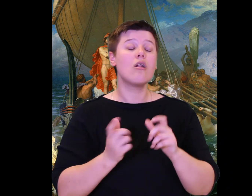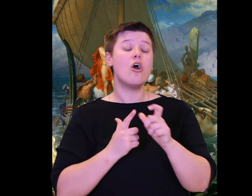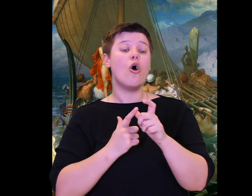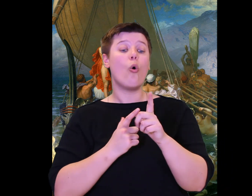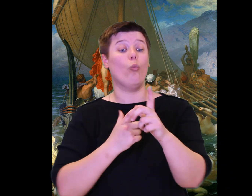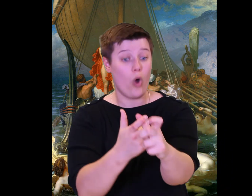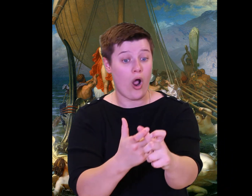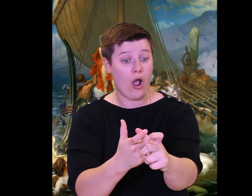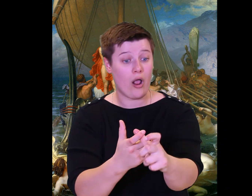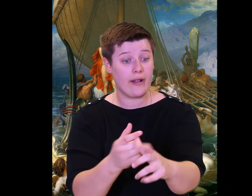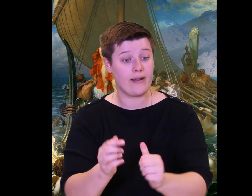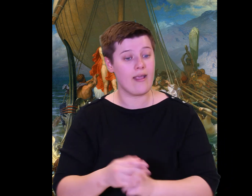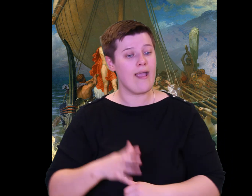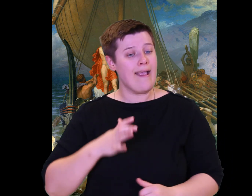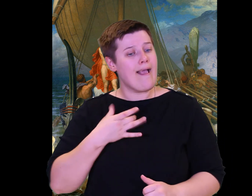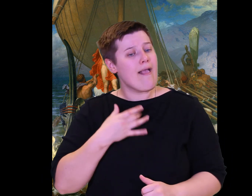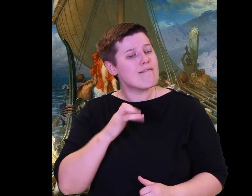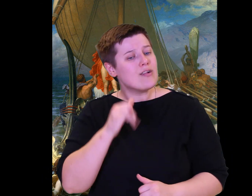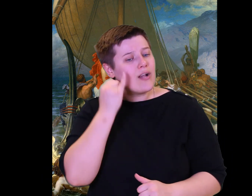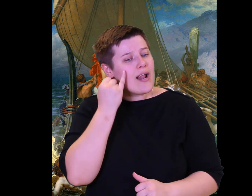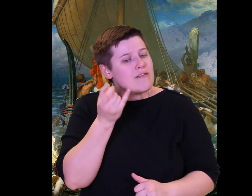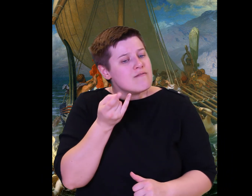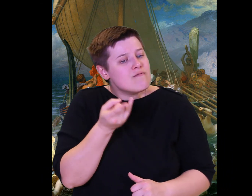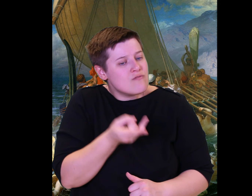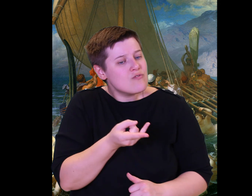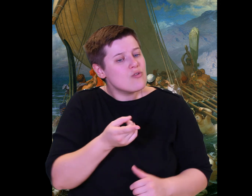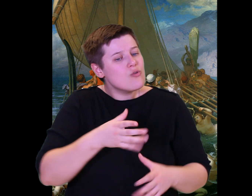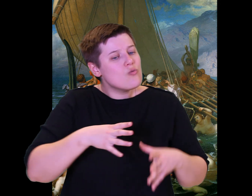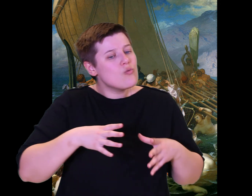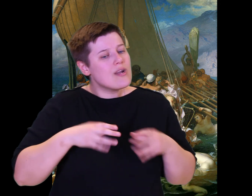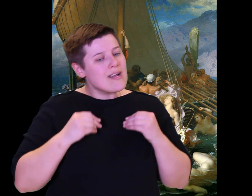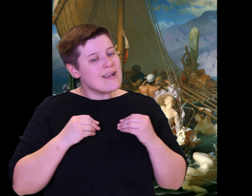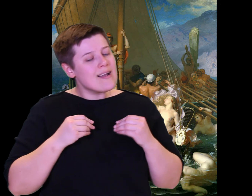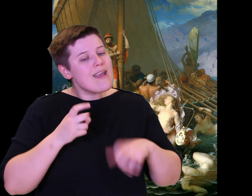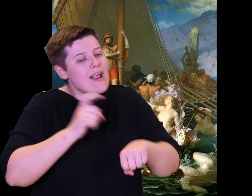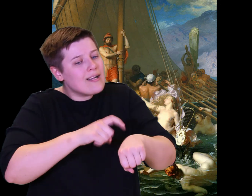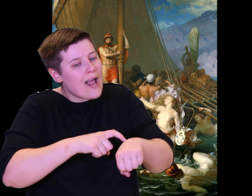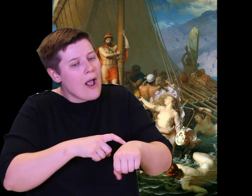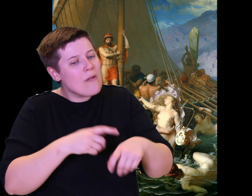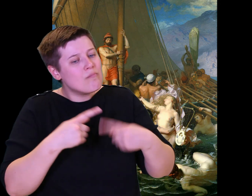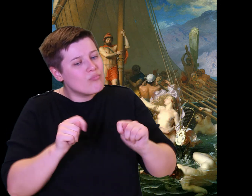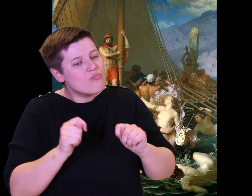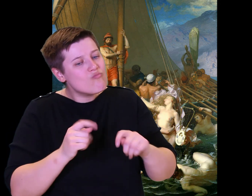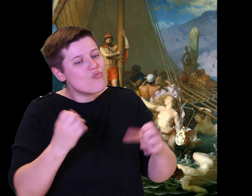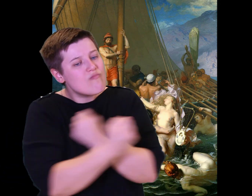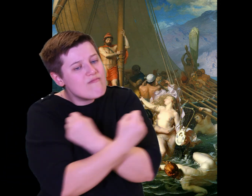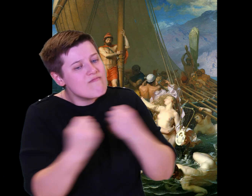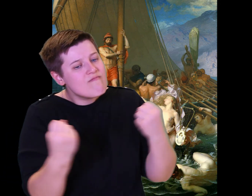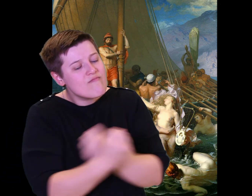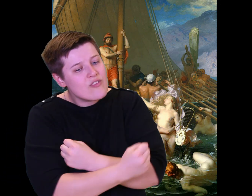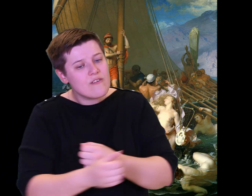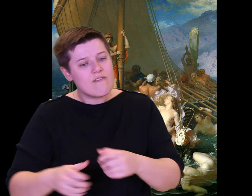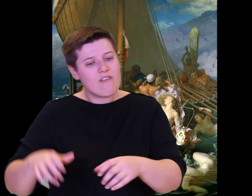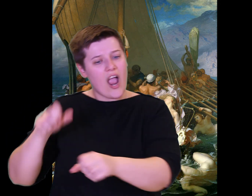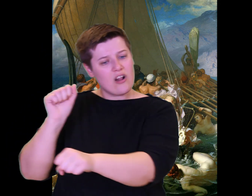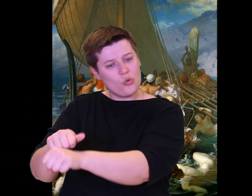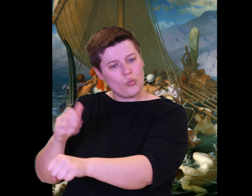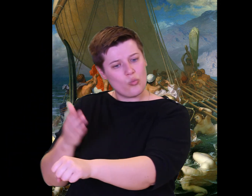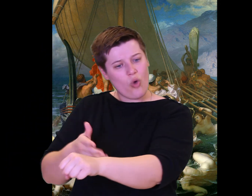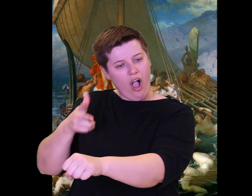answered, "No, you fool. Your mind is still obsessed with deeds of war. But now you must surrender to